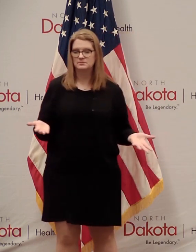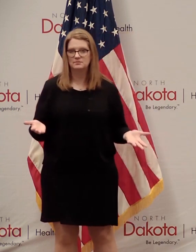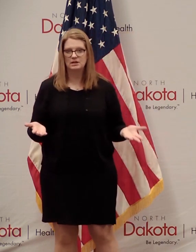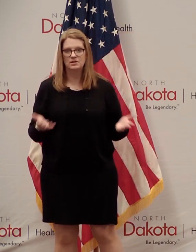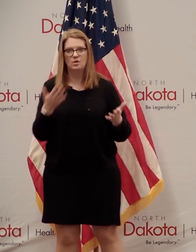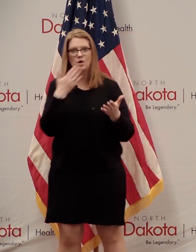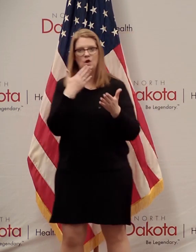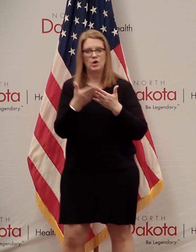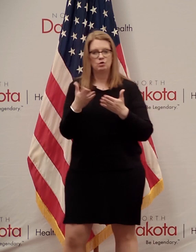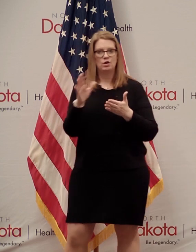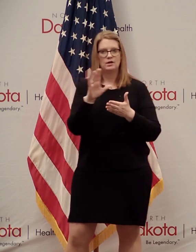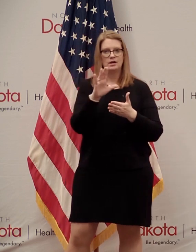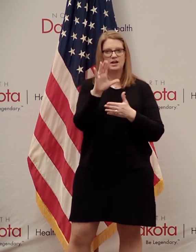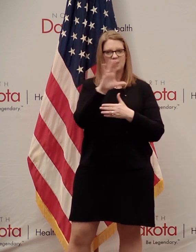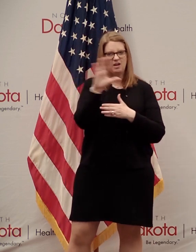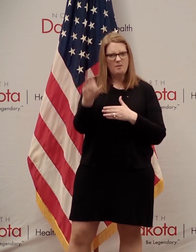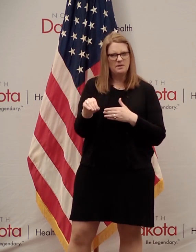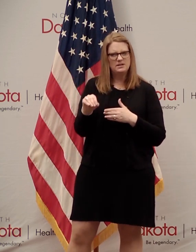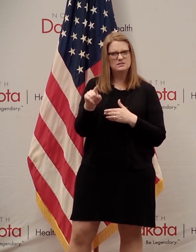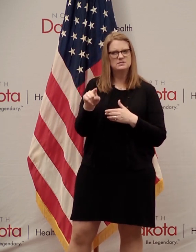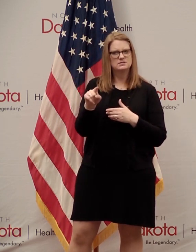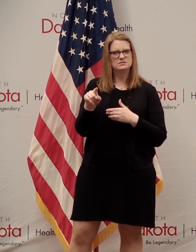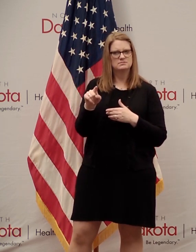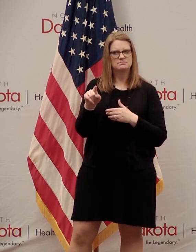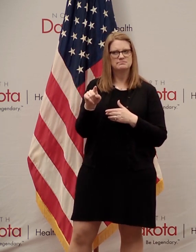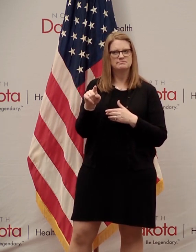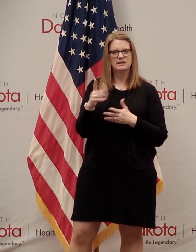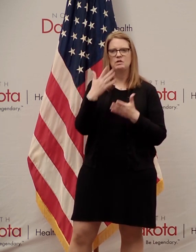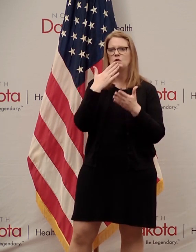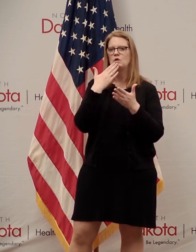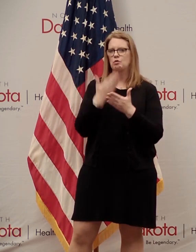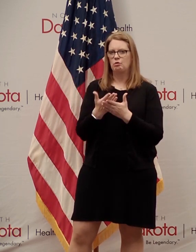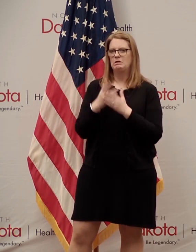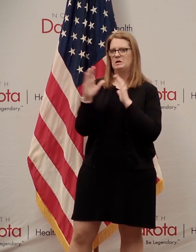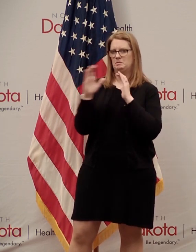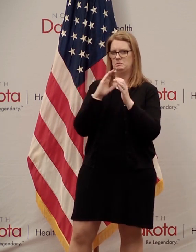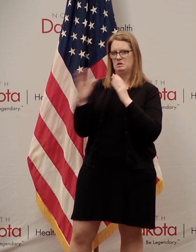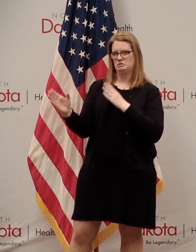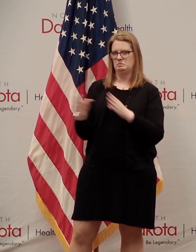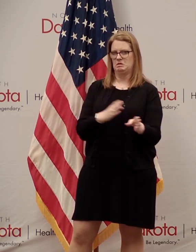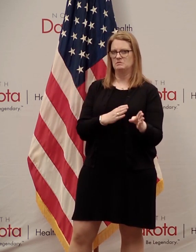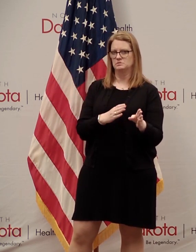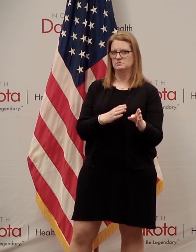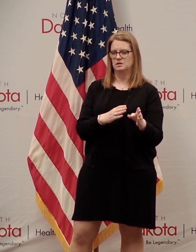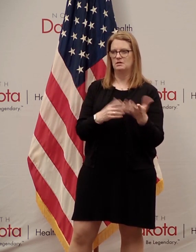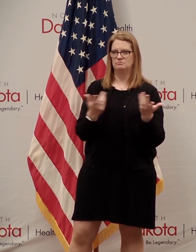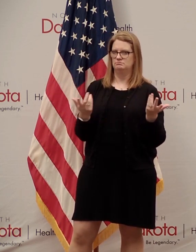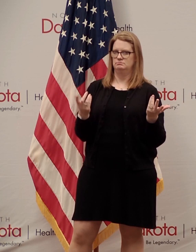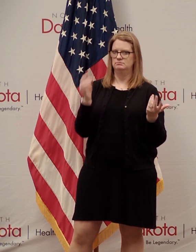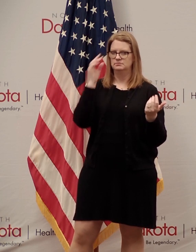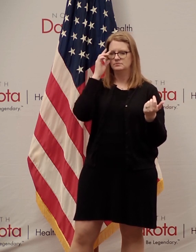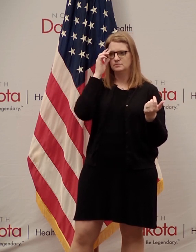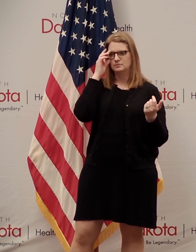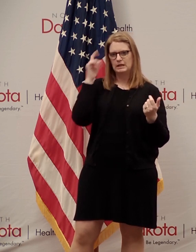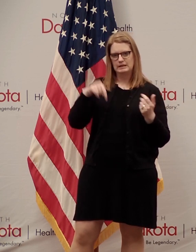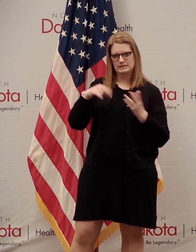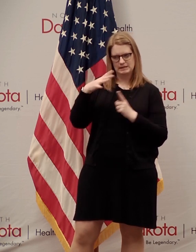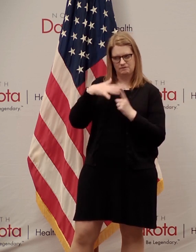good companies have got really strong communications plans with all their team members. I mean, this is, like I said, an environment